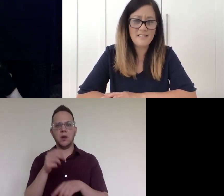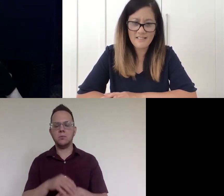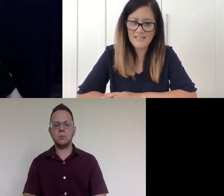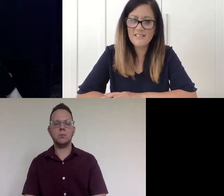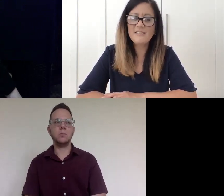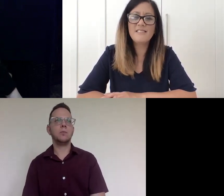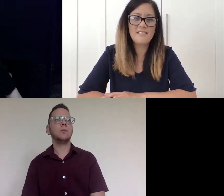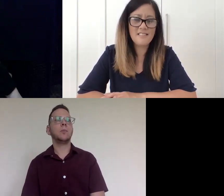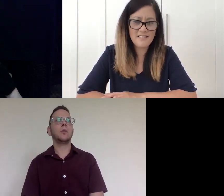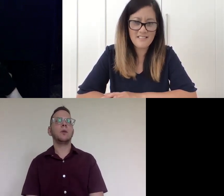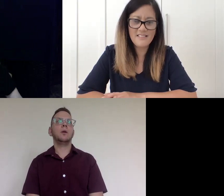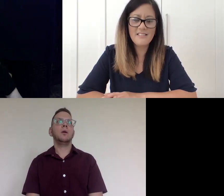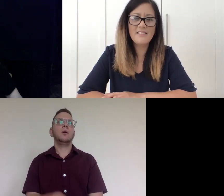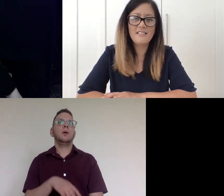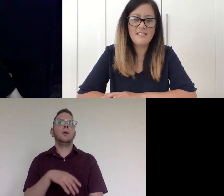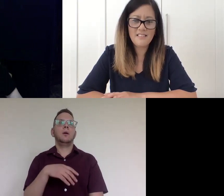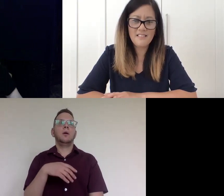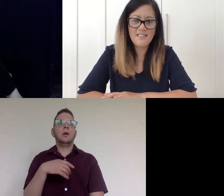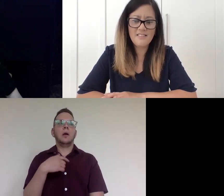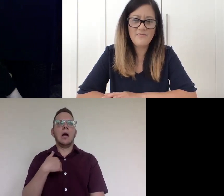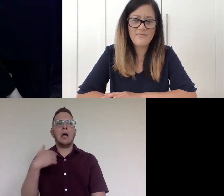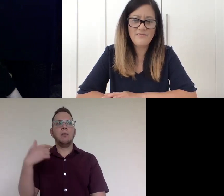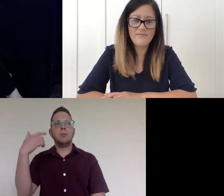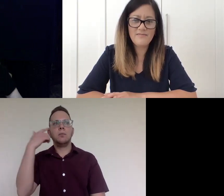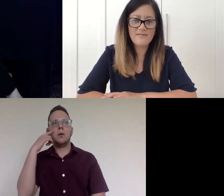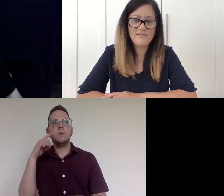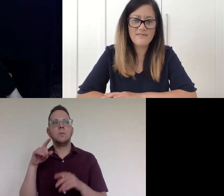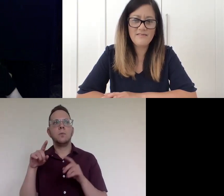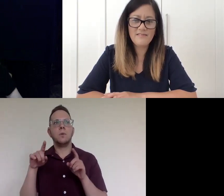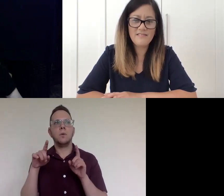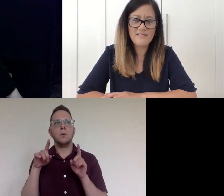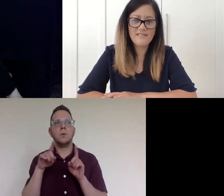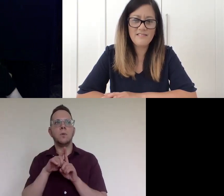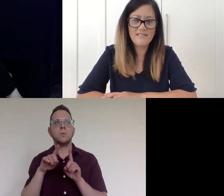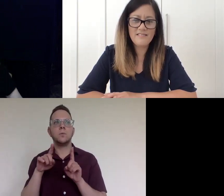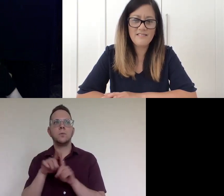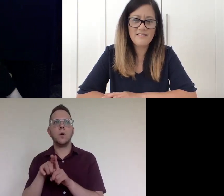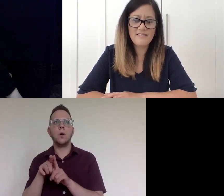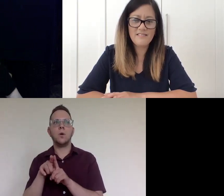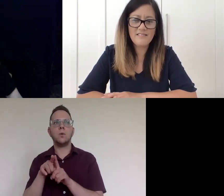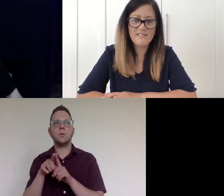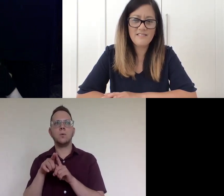do. A couple of minutes. I think also,